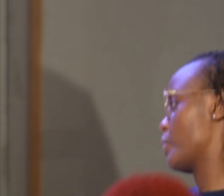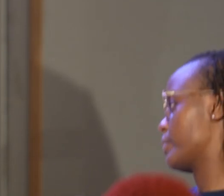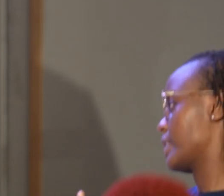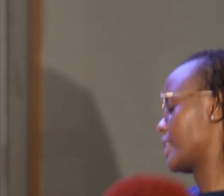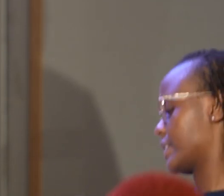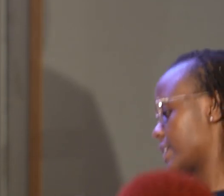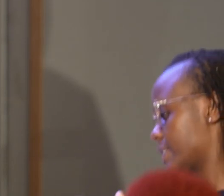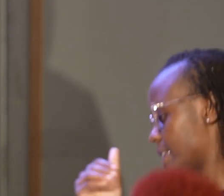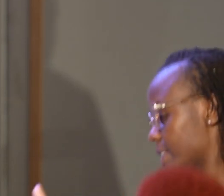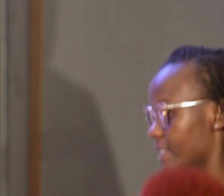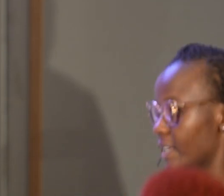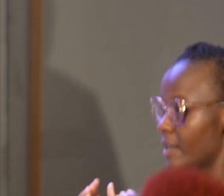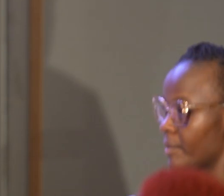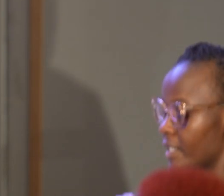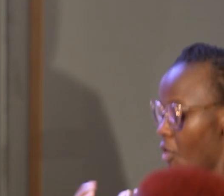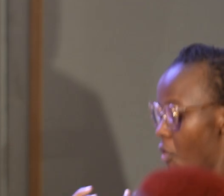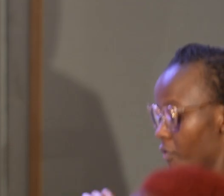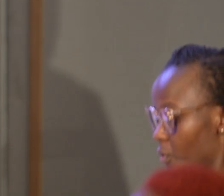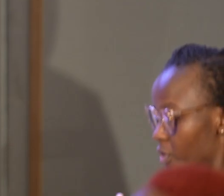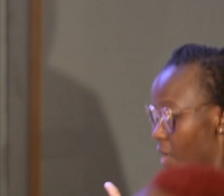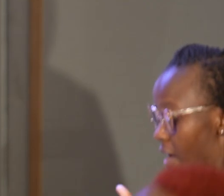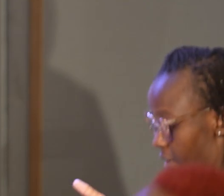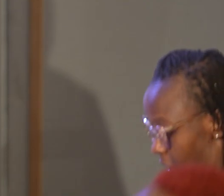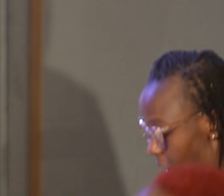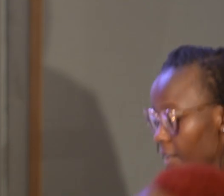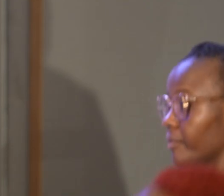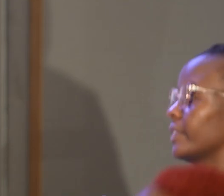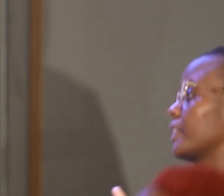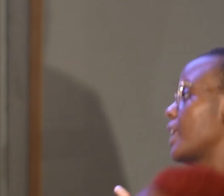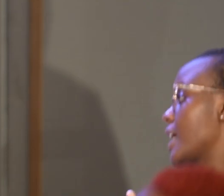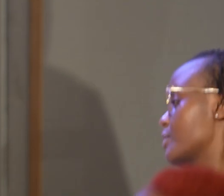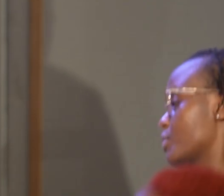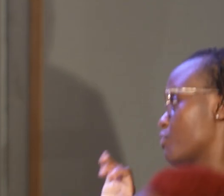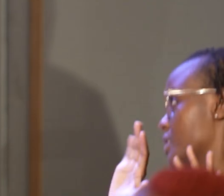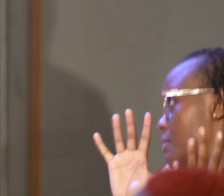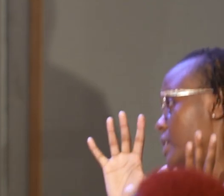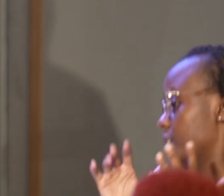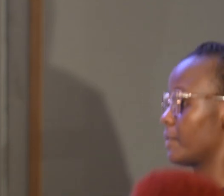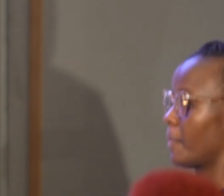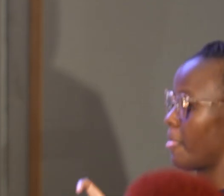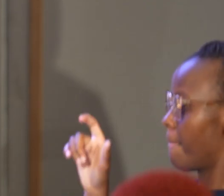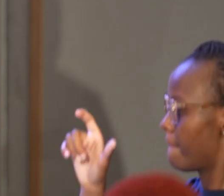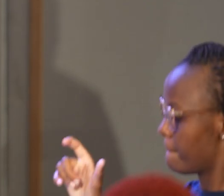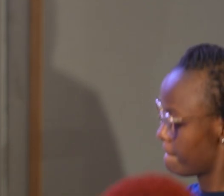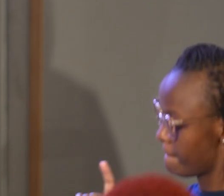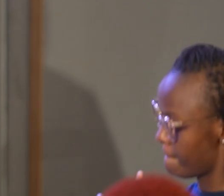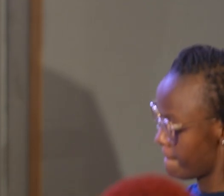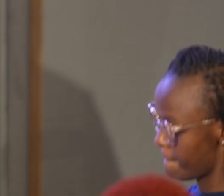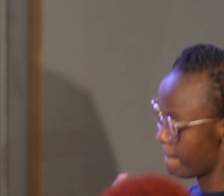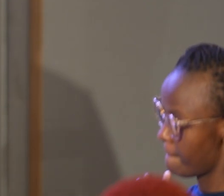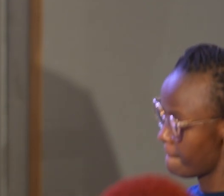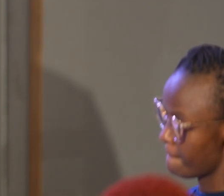in the next convening that we will be having here, we'll be celebrating the existence of a regional standard